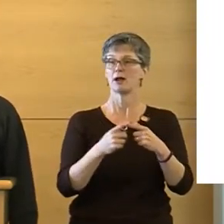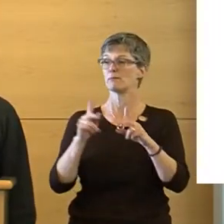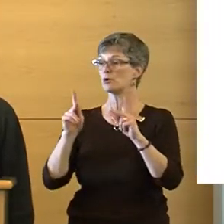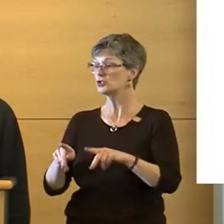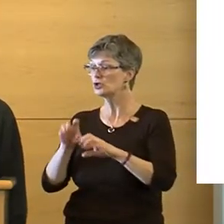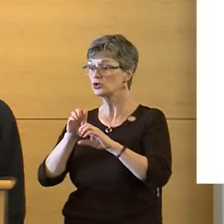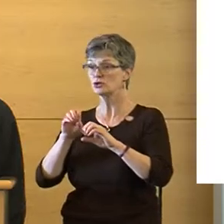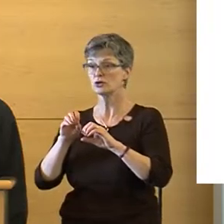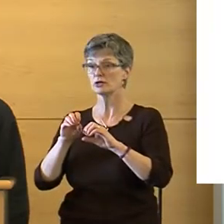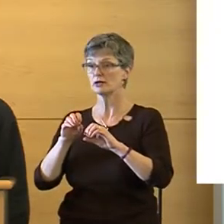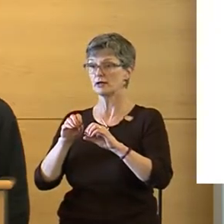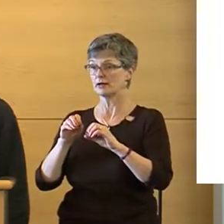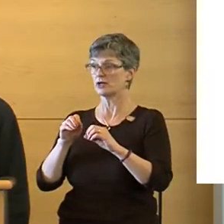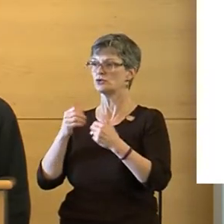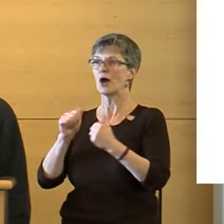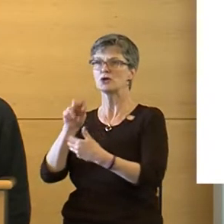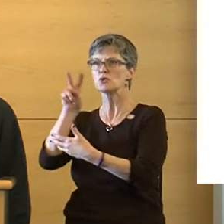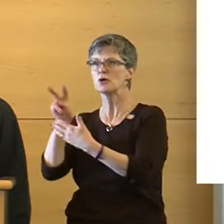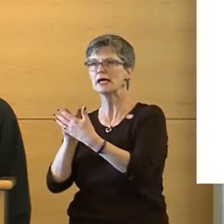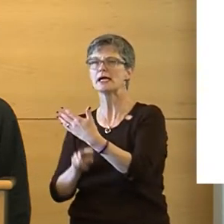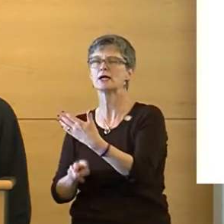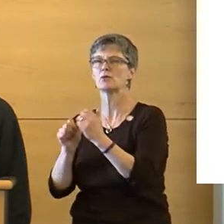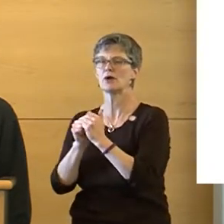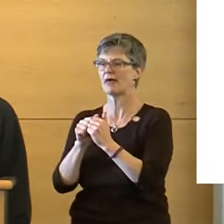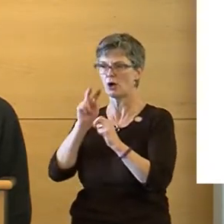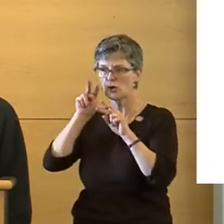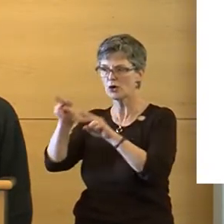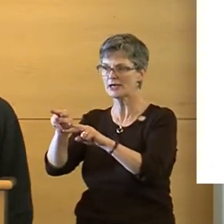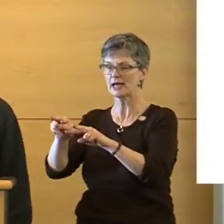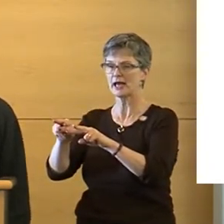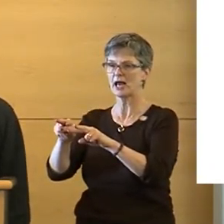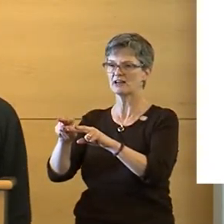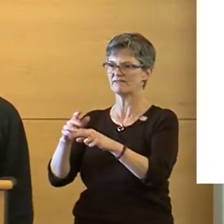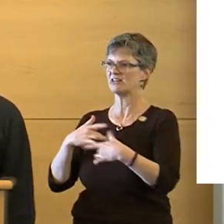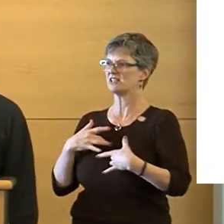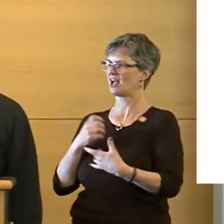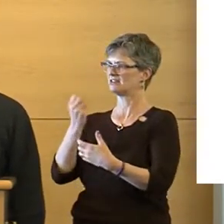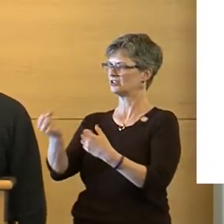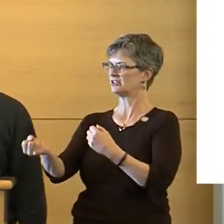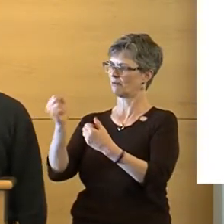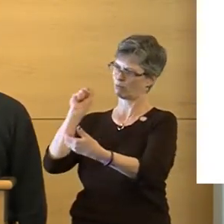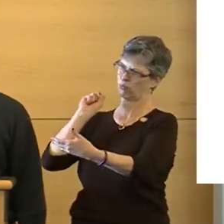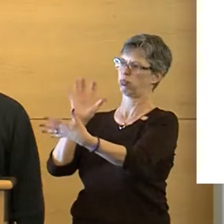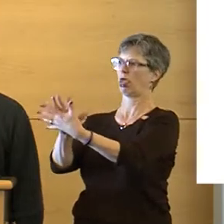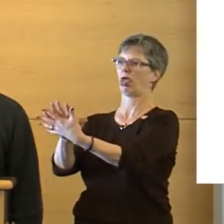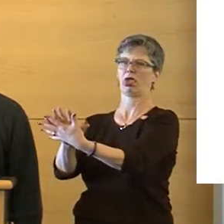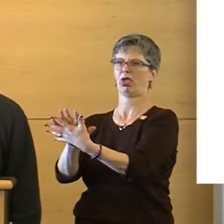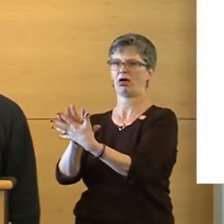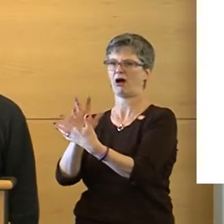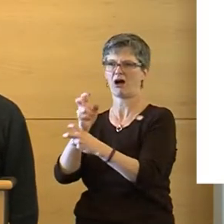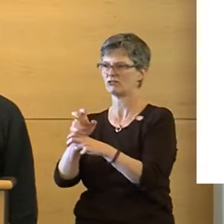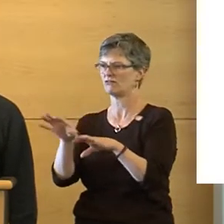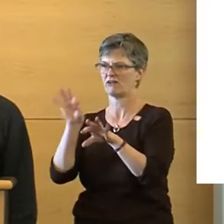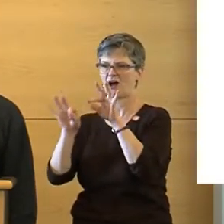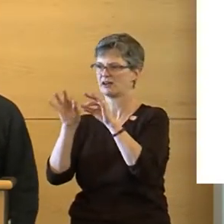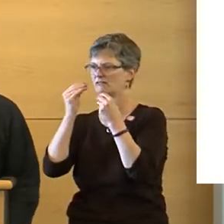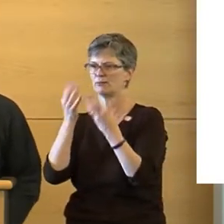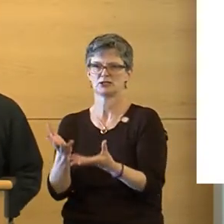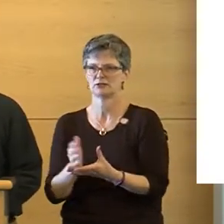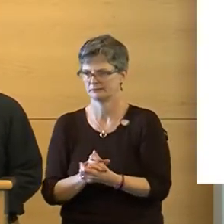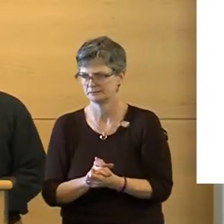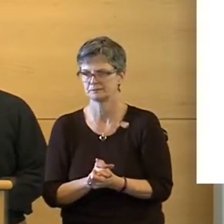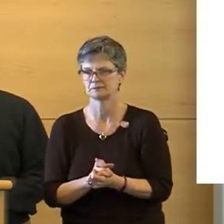of structure and proper accessible markup, then you end up with a big blob of text